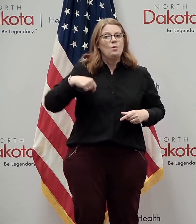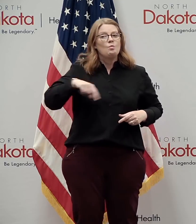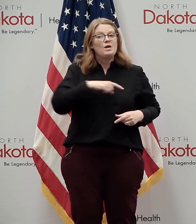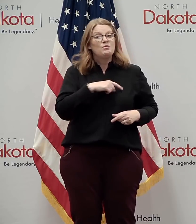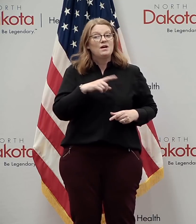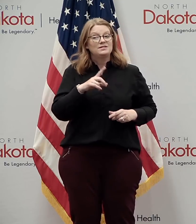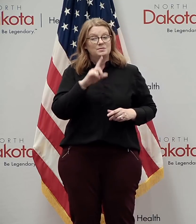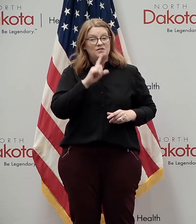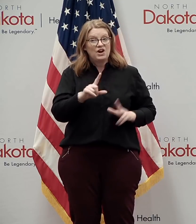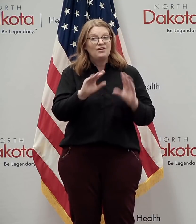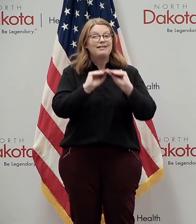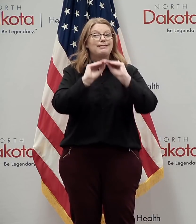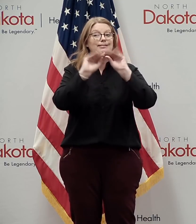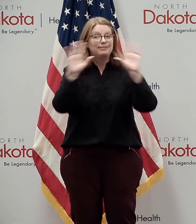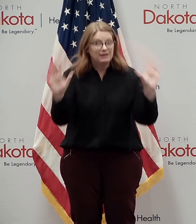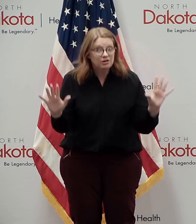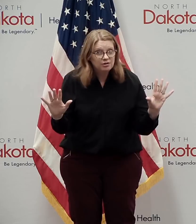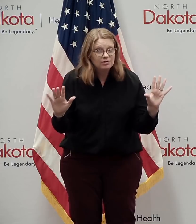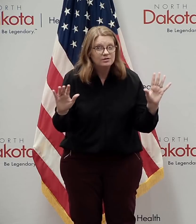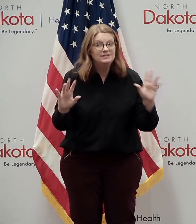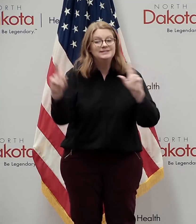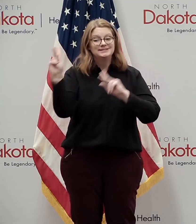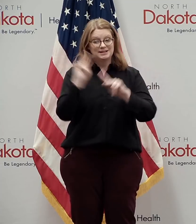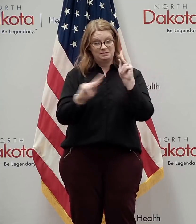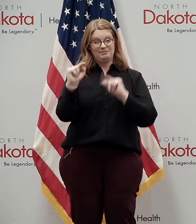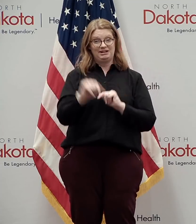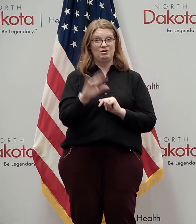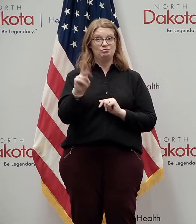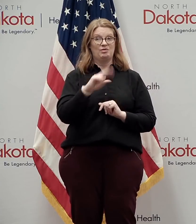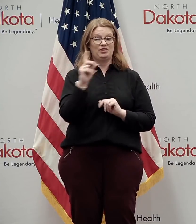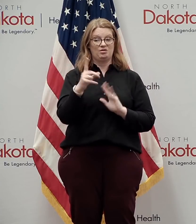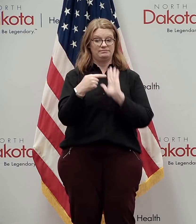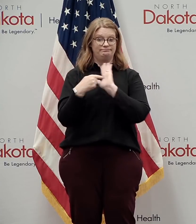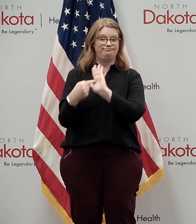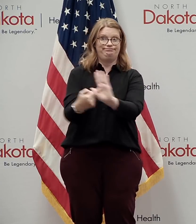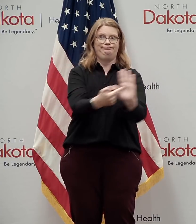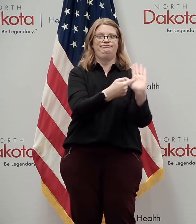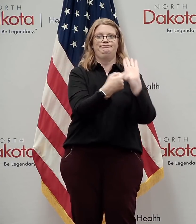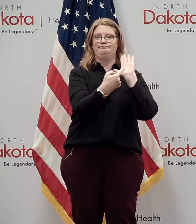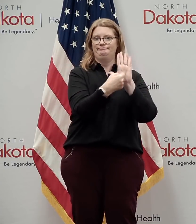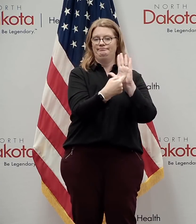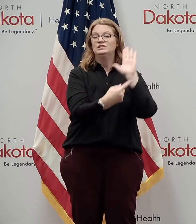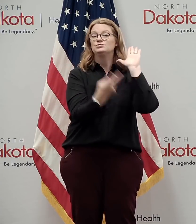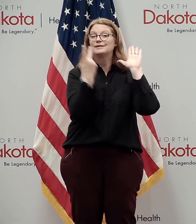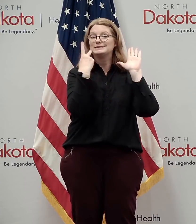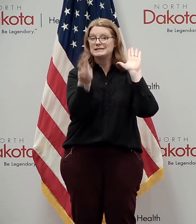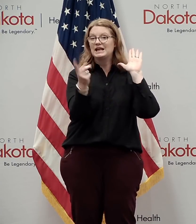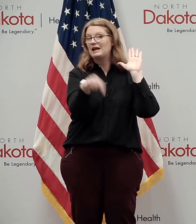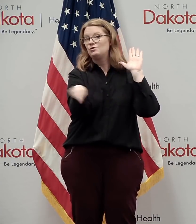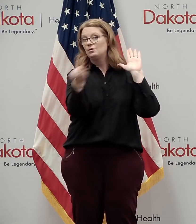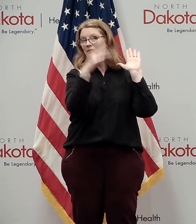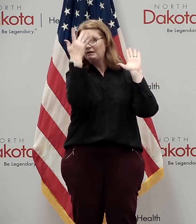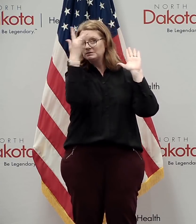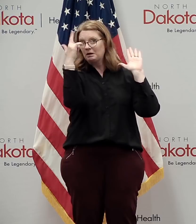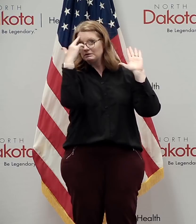the information they need about the tests that we're doing so that they can make smart decisions for themselves. And we're going to continue